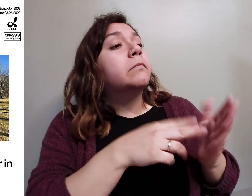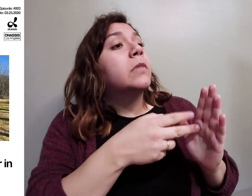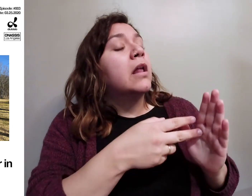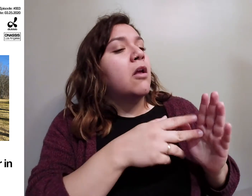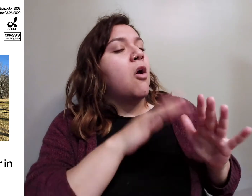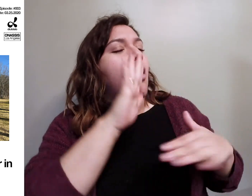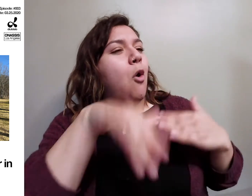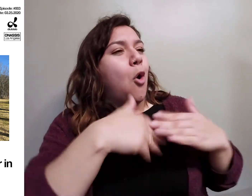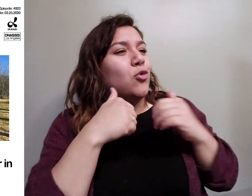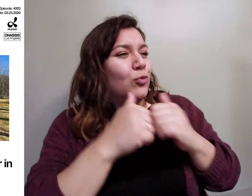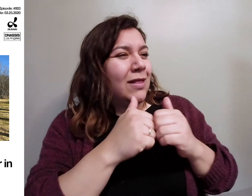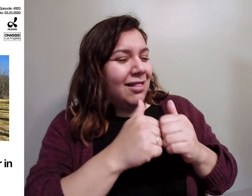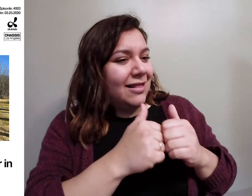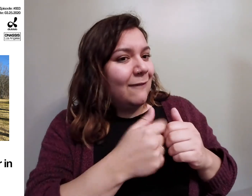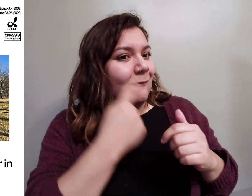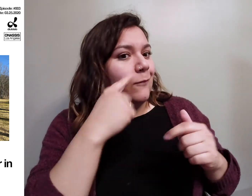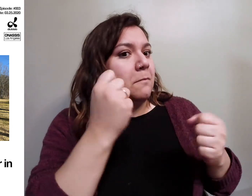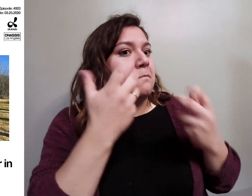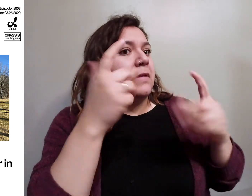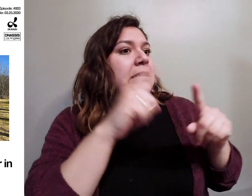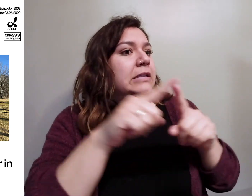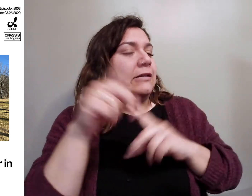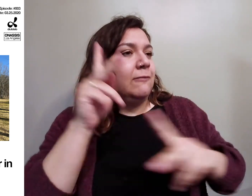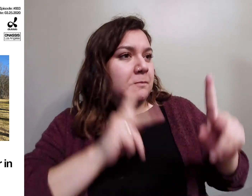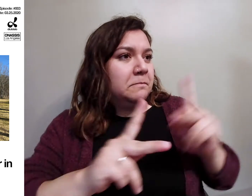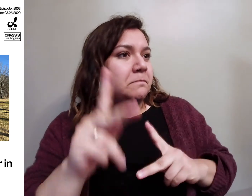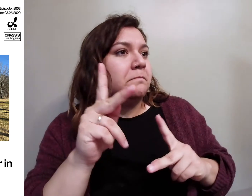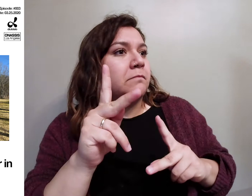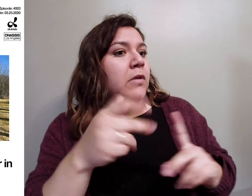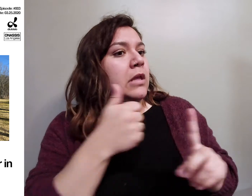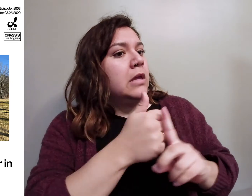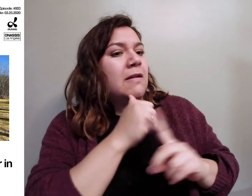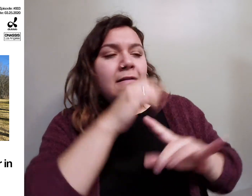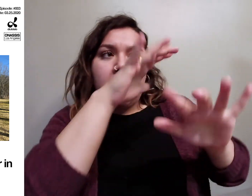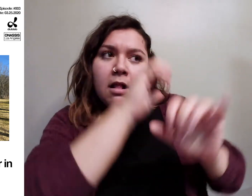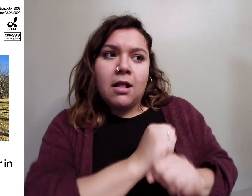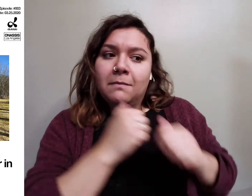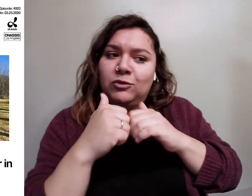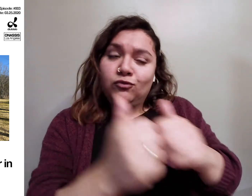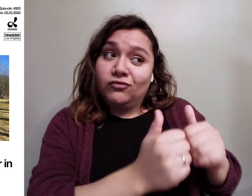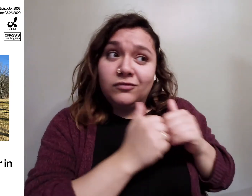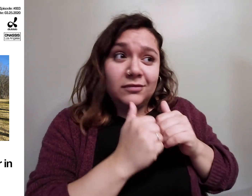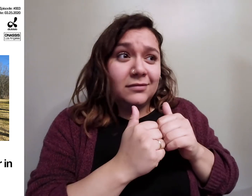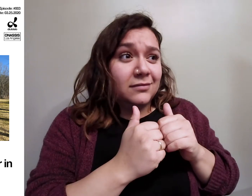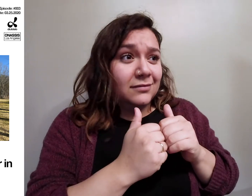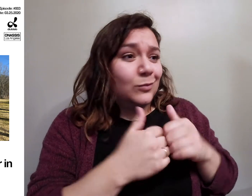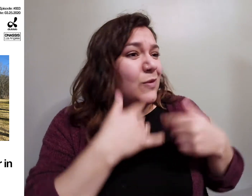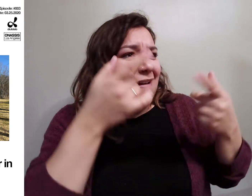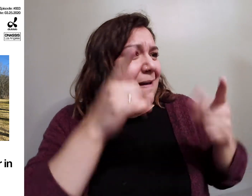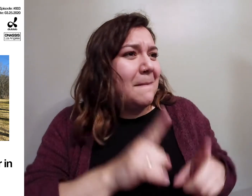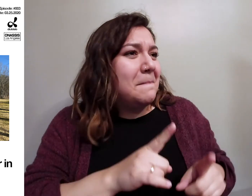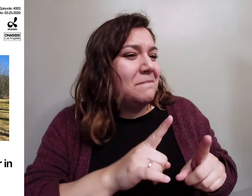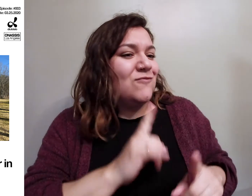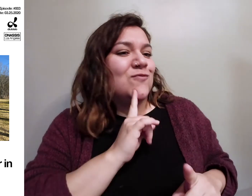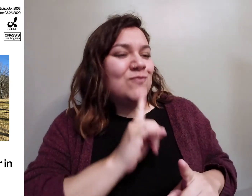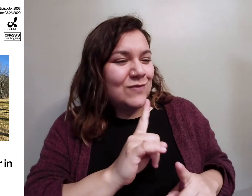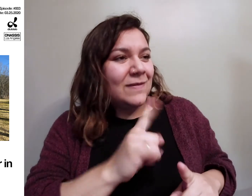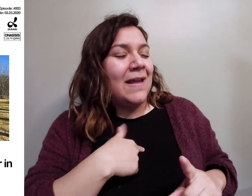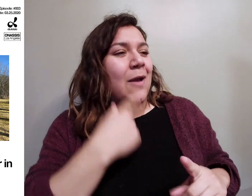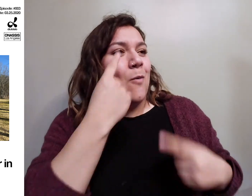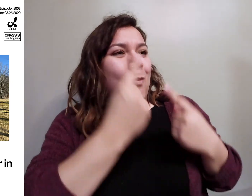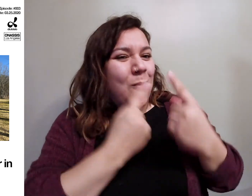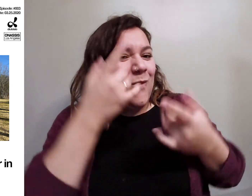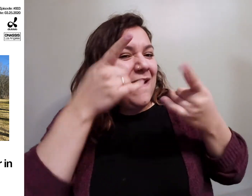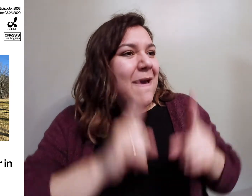this all together will do for so many people who have not been used to being together. I truly wonder, what